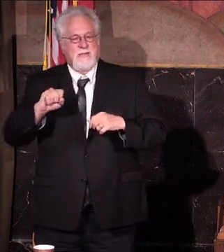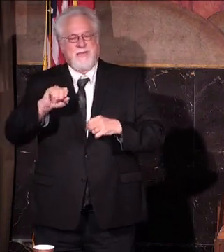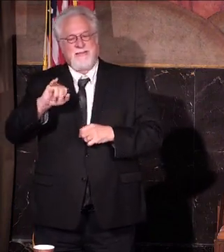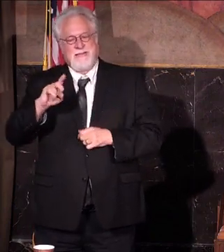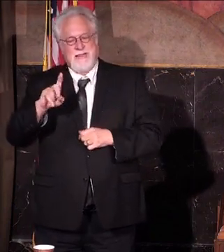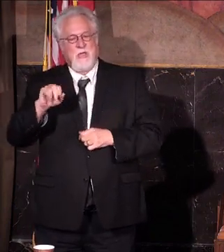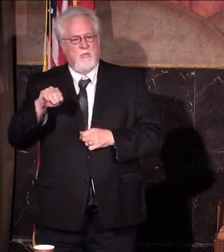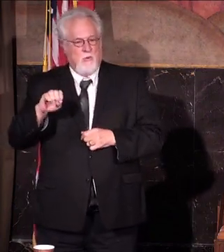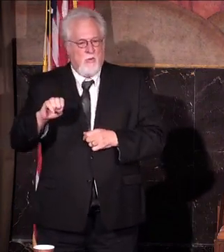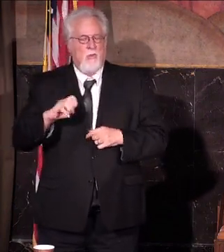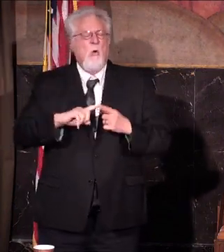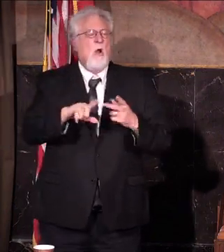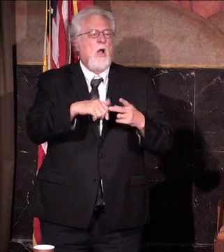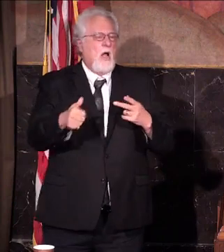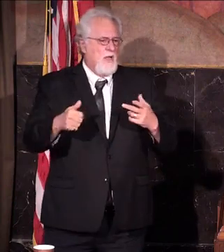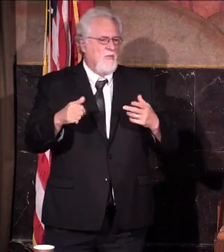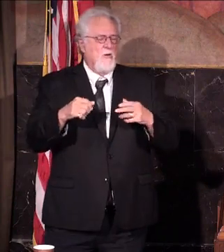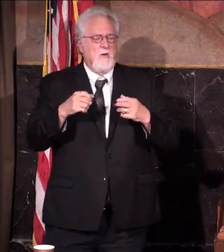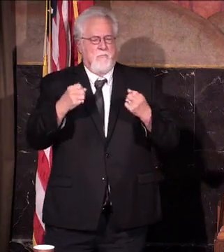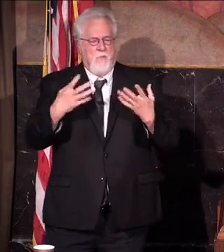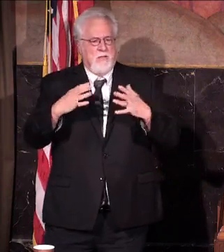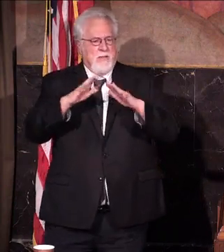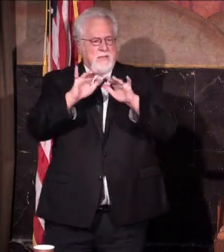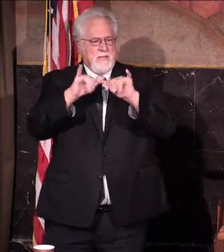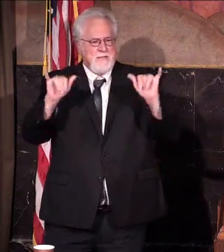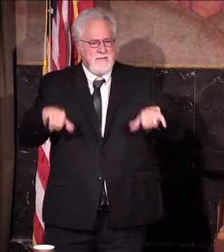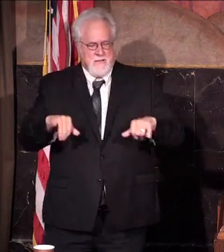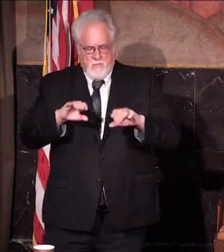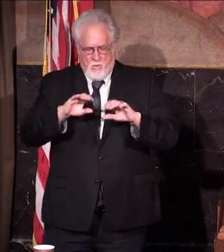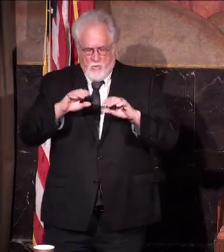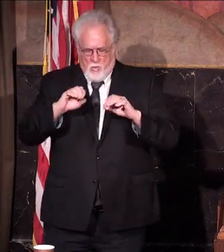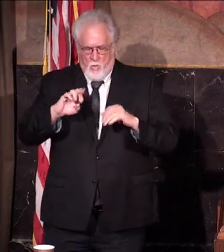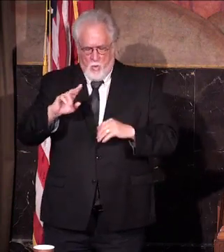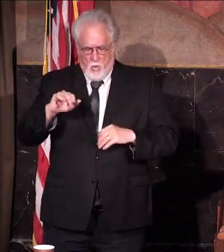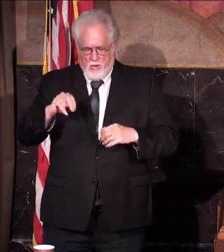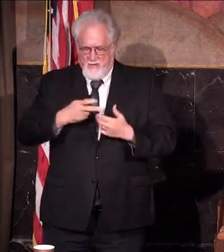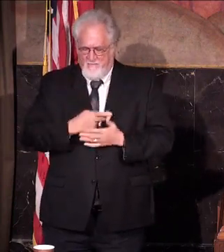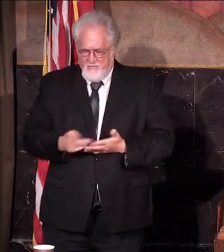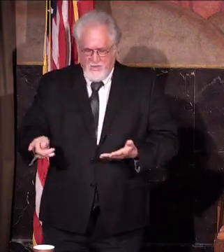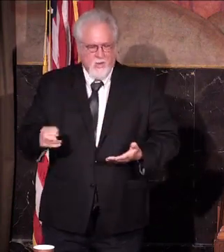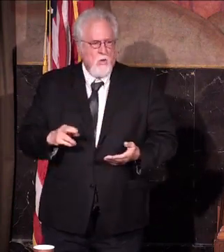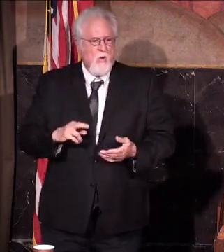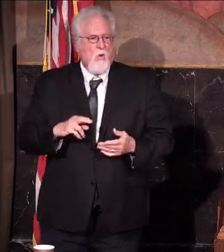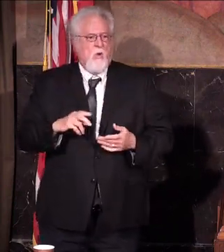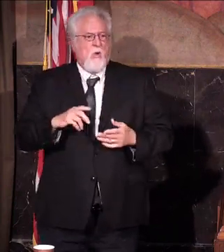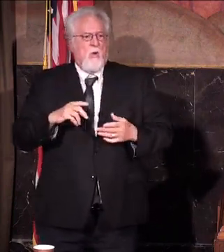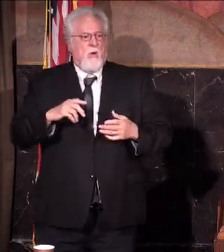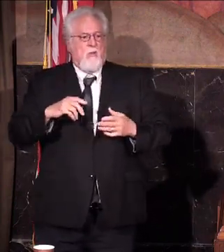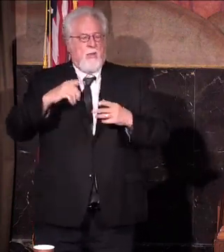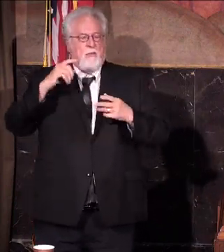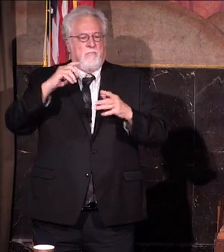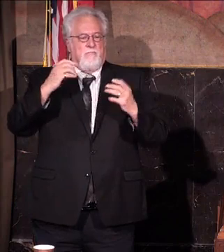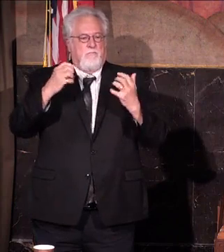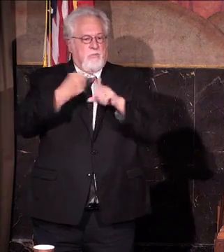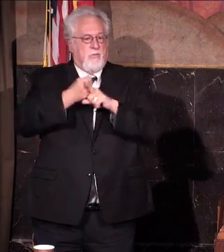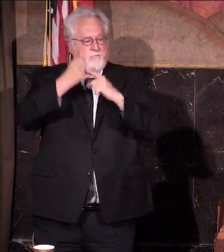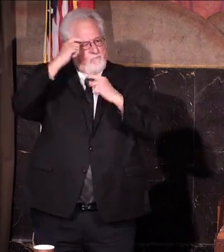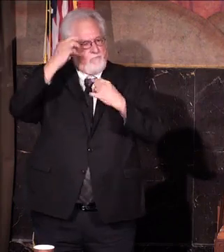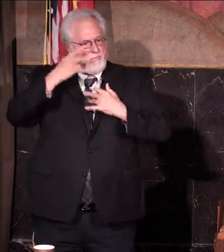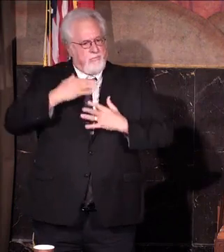other forms of multi-system organ failure or the cytokine storm that you hear about. These are all things